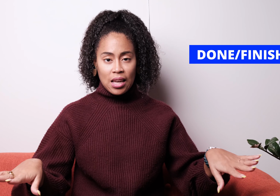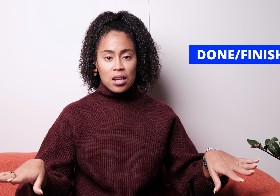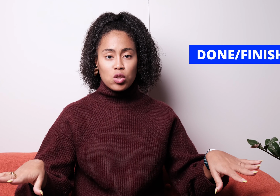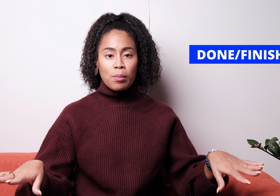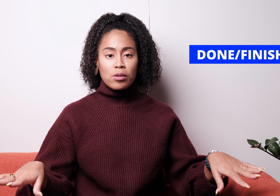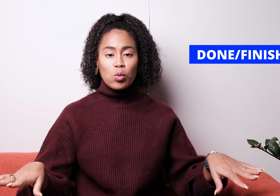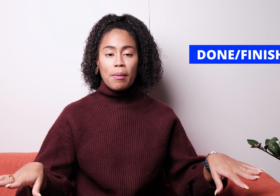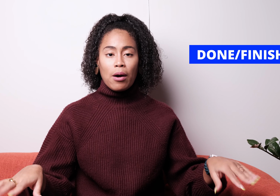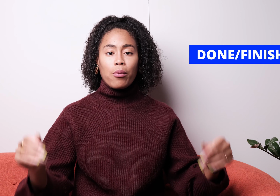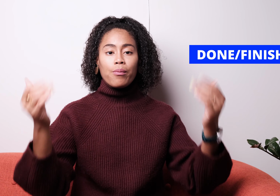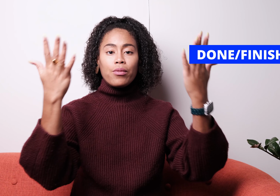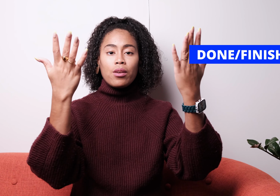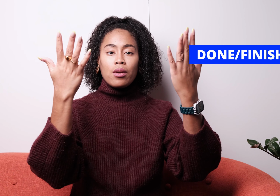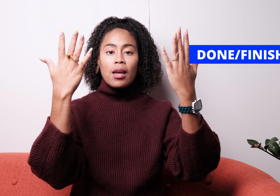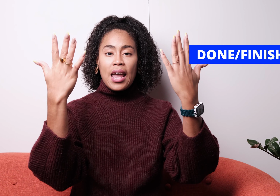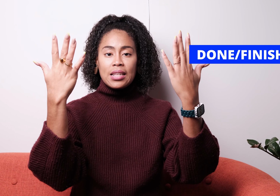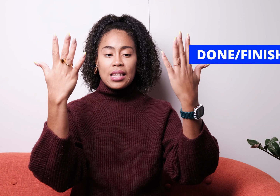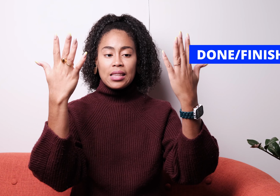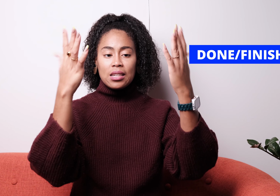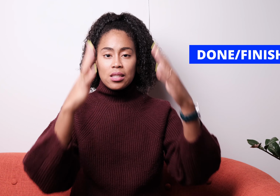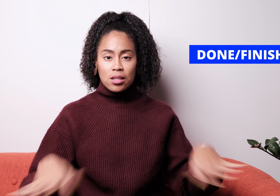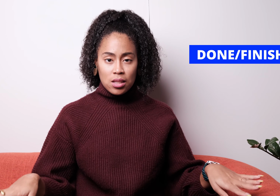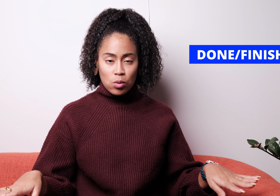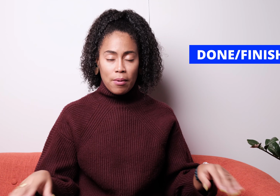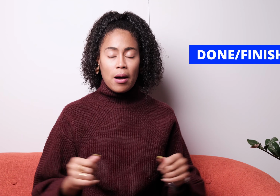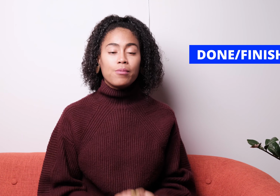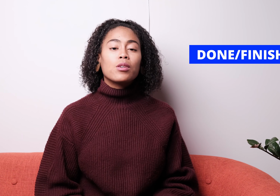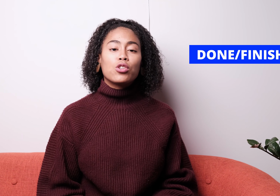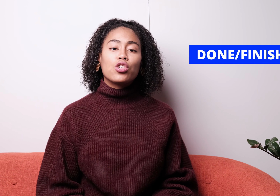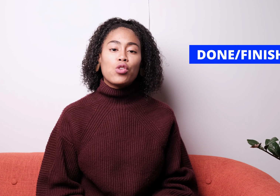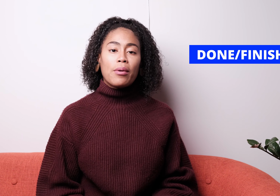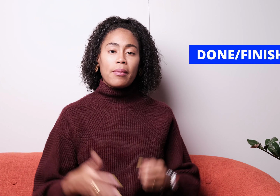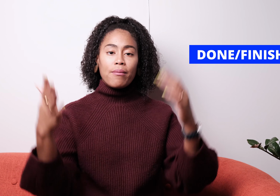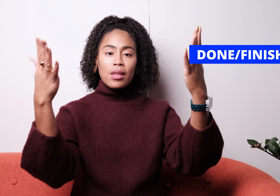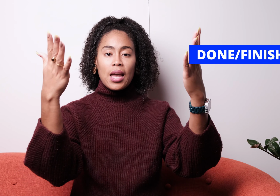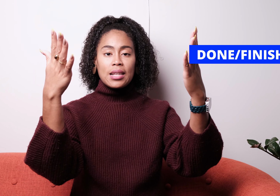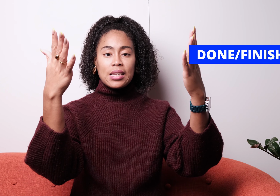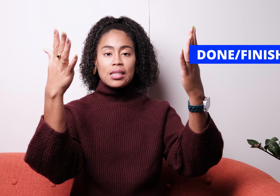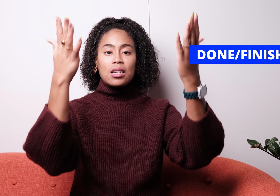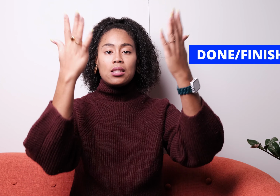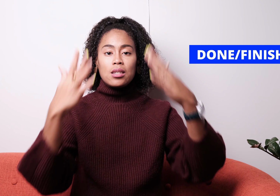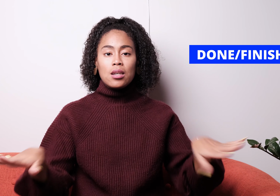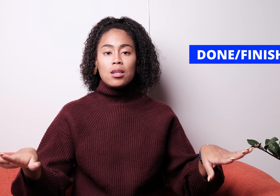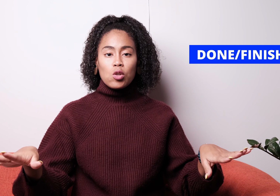kind of sweep them out. Hands like this, sweep them out. I want you to try with me. Hands like this, sweep them